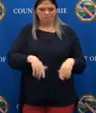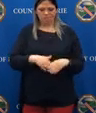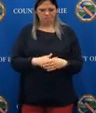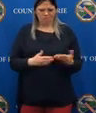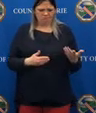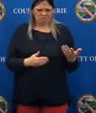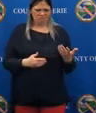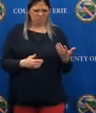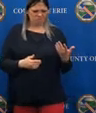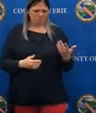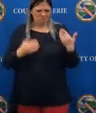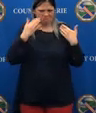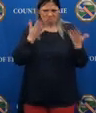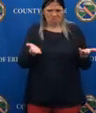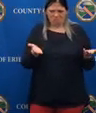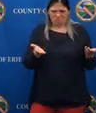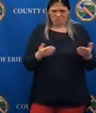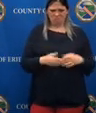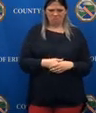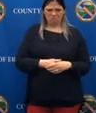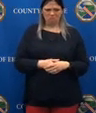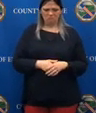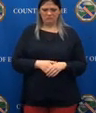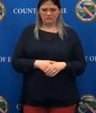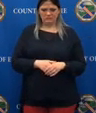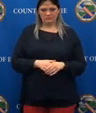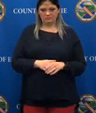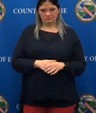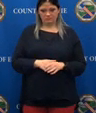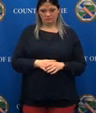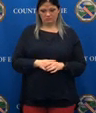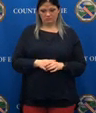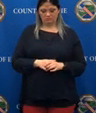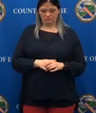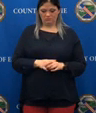I don't know. I really don't know.